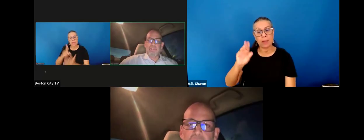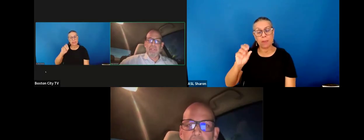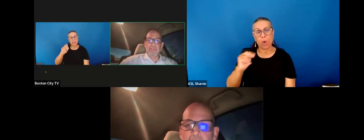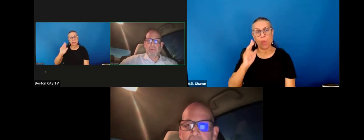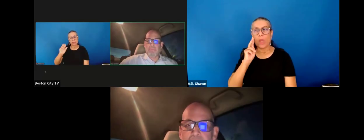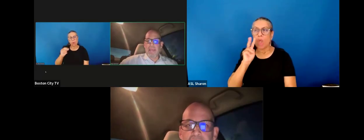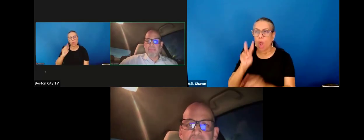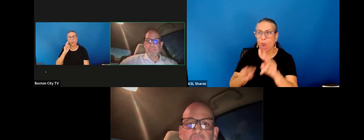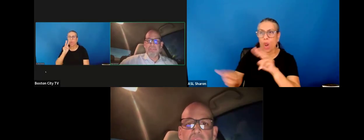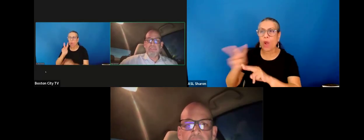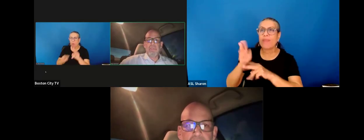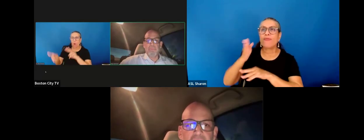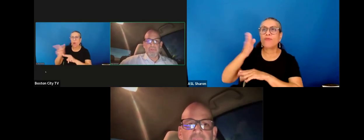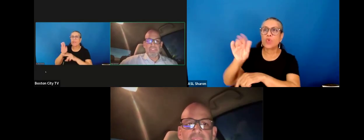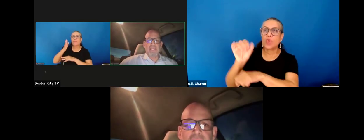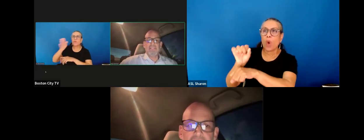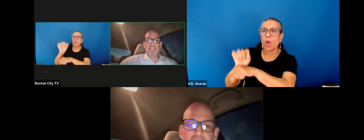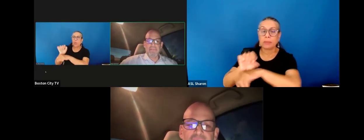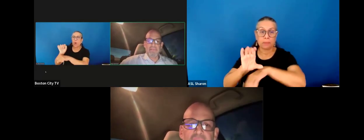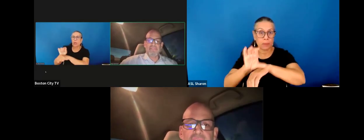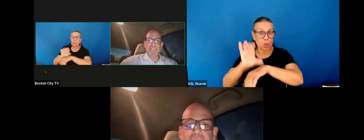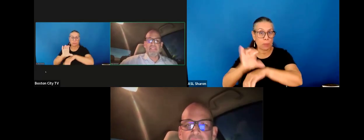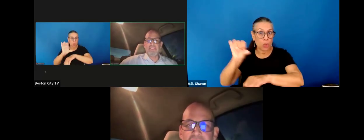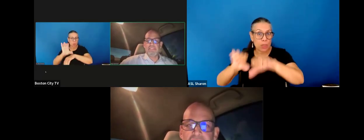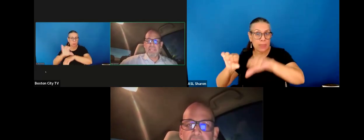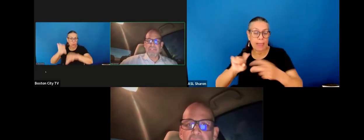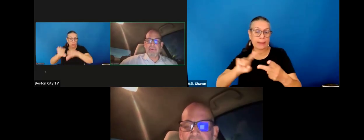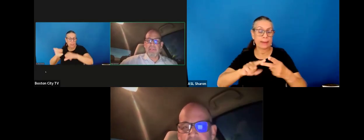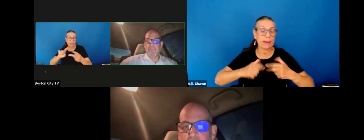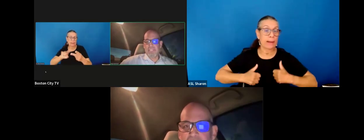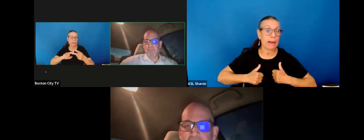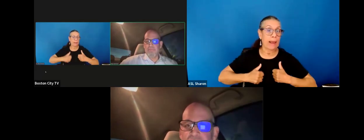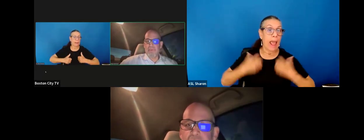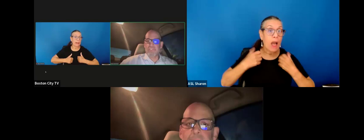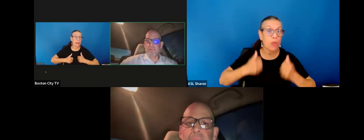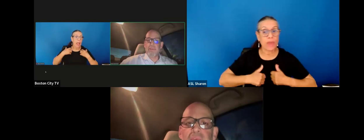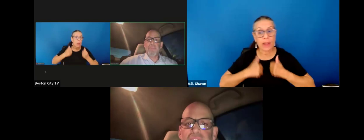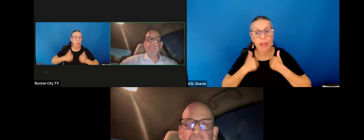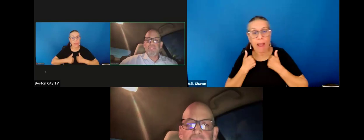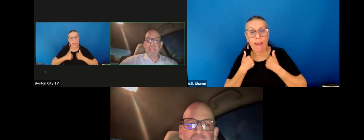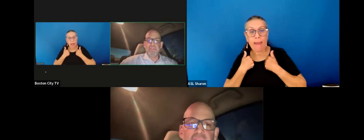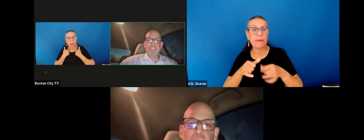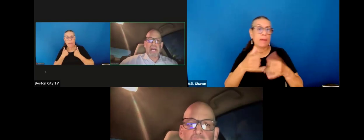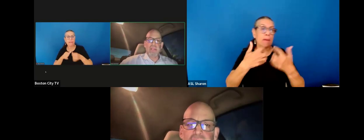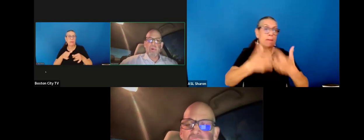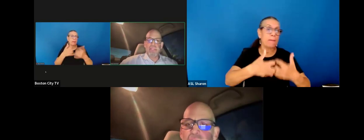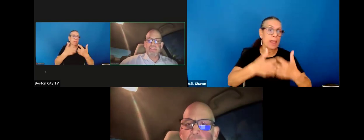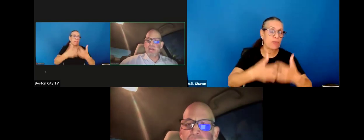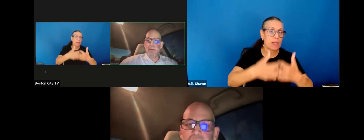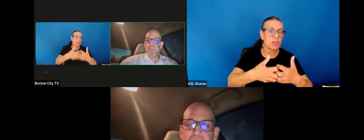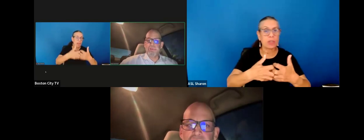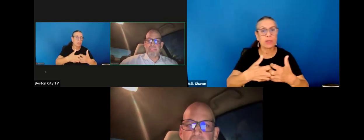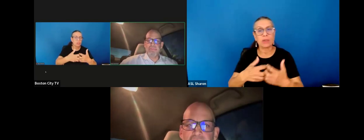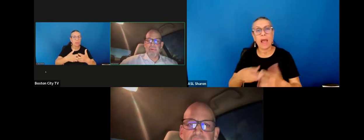to create career pathways: computer science, health and life sciences, engineering, advanced manufacturing, tailored to high-quality